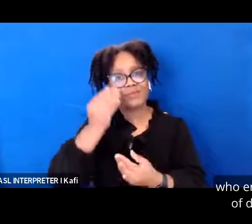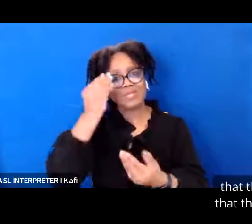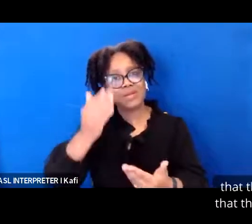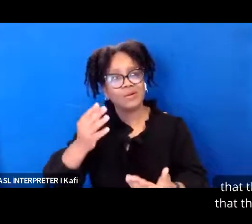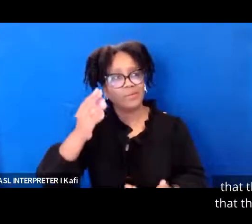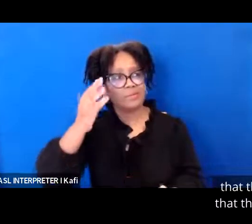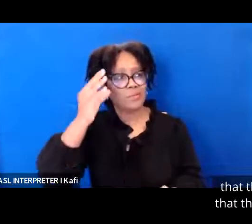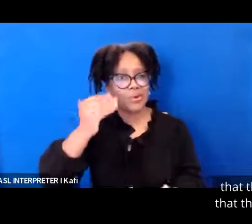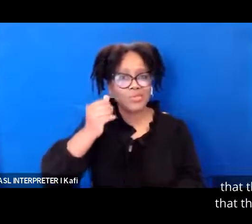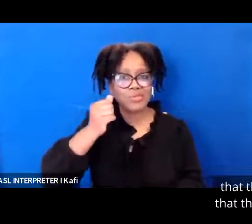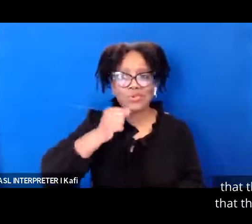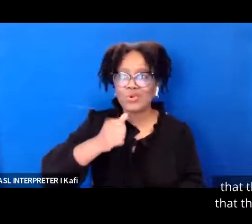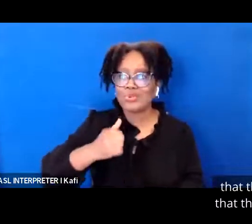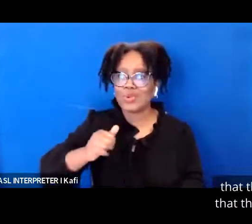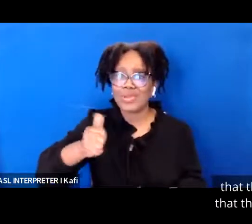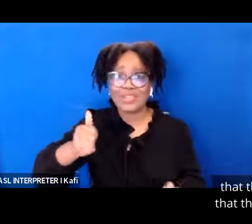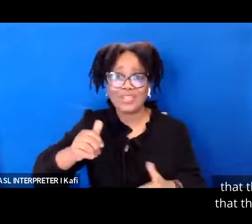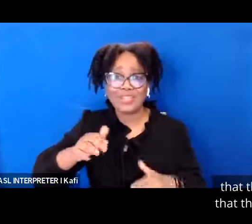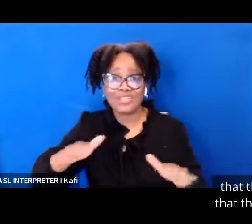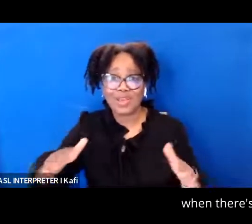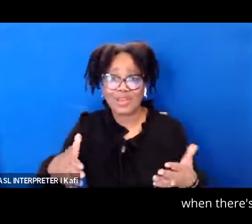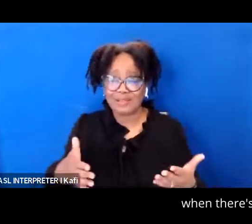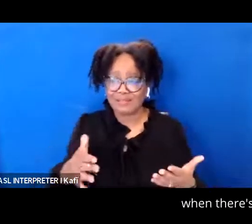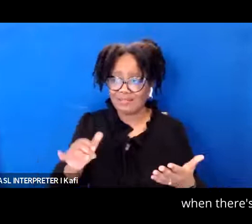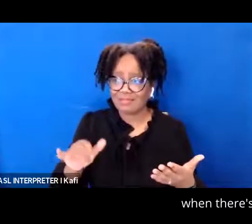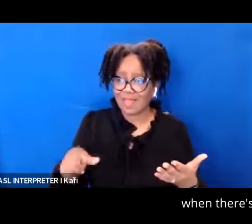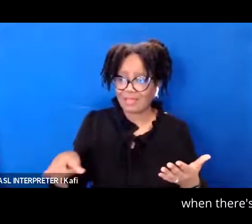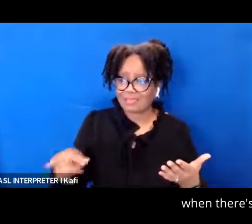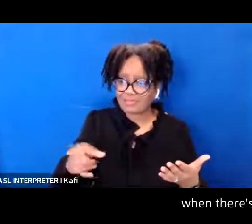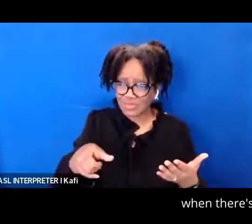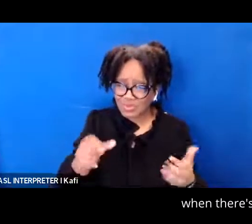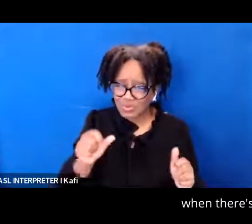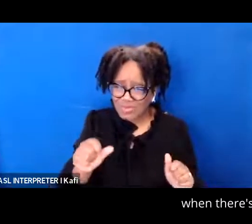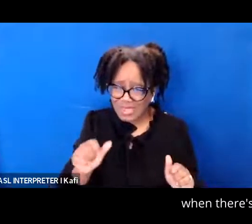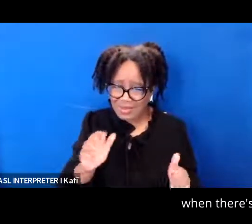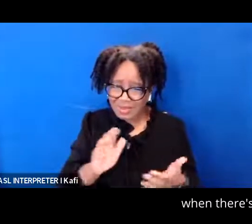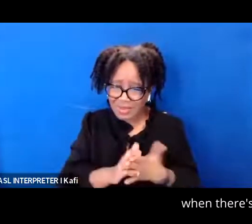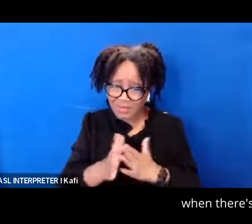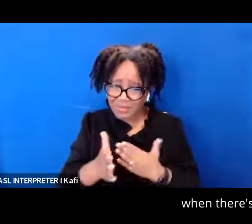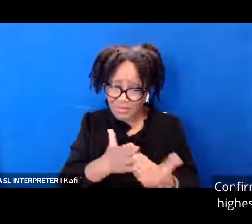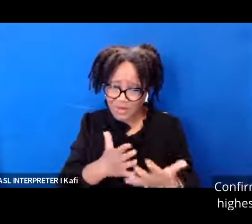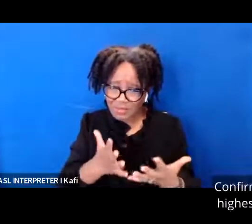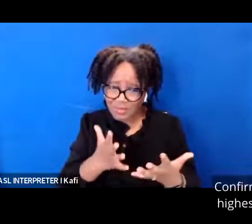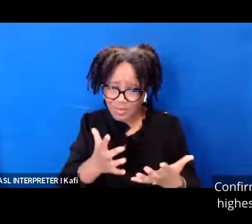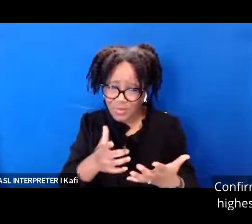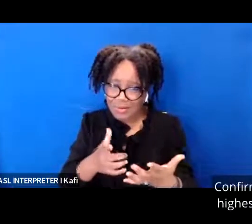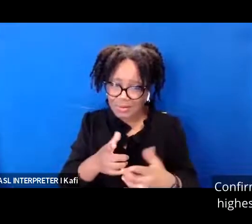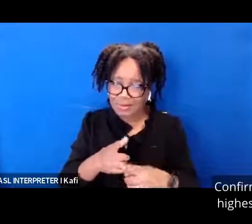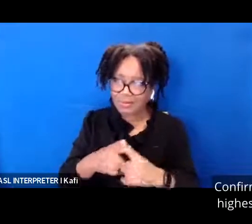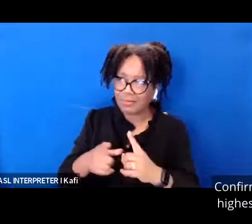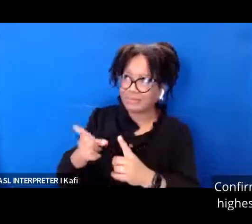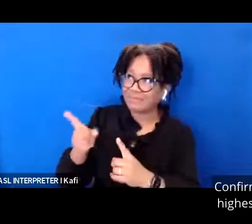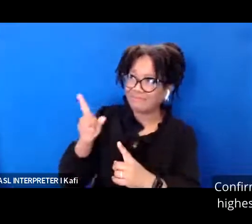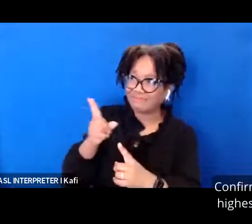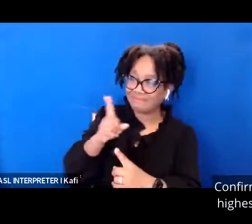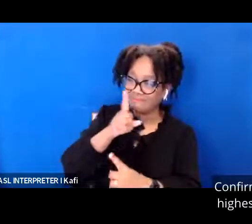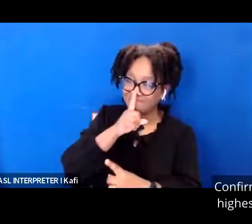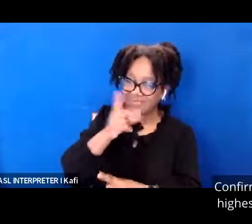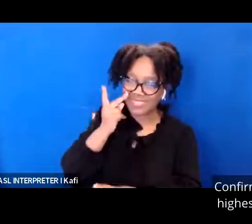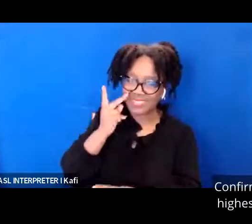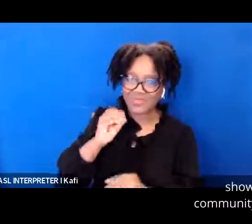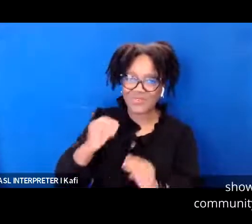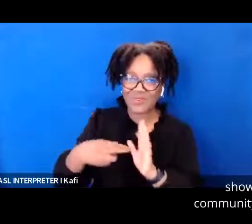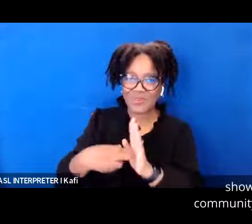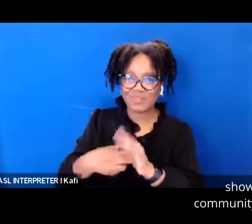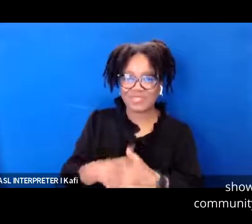identities that they can be anything that they want in this world when there's no representation of that confirming jackson into the highest court of